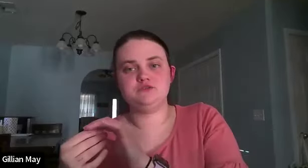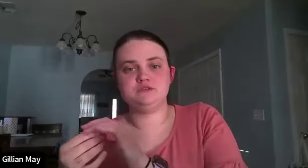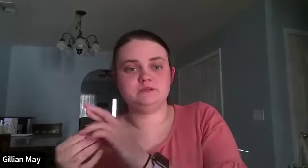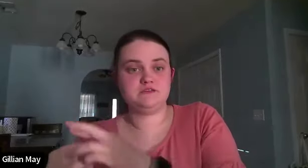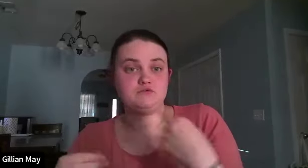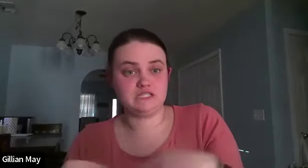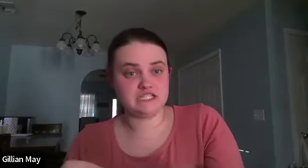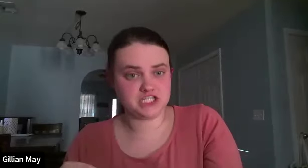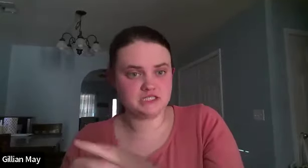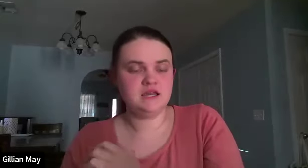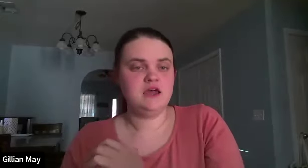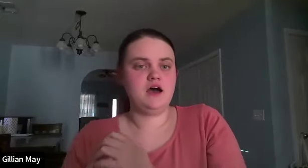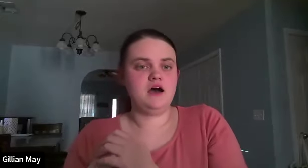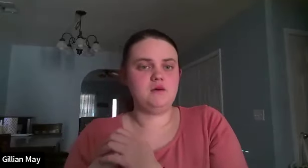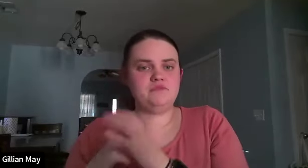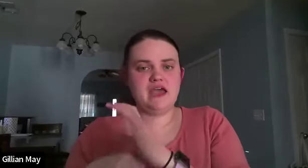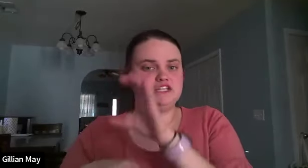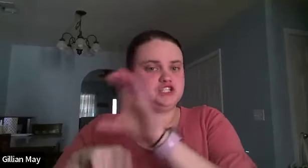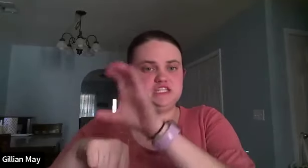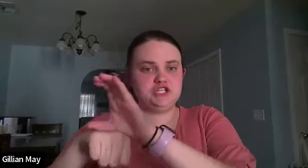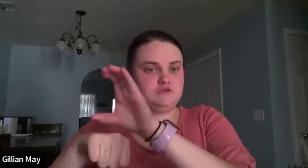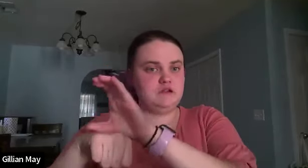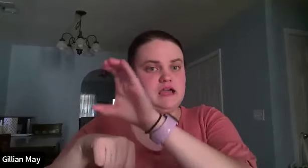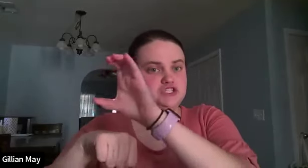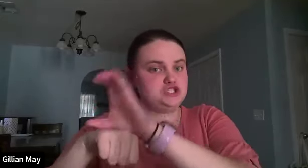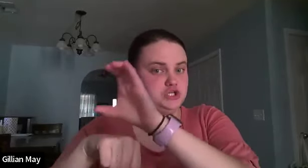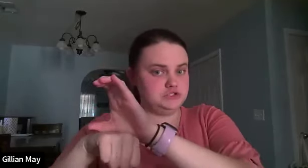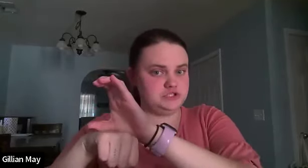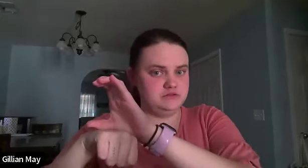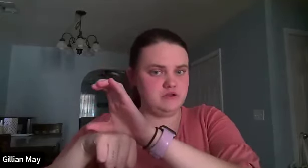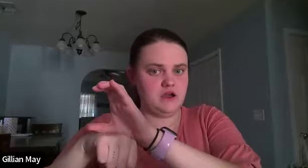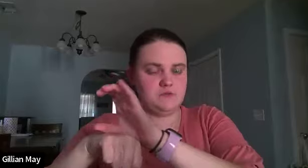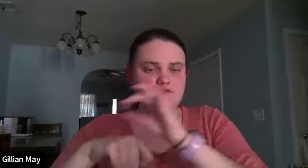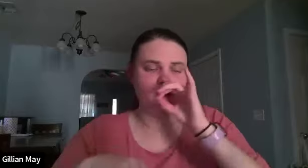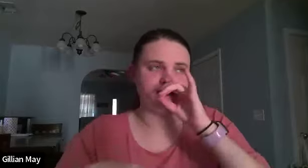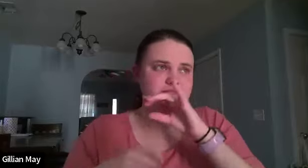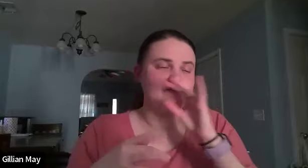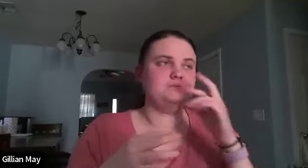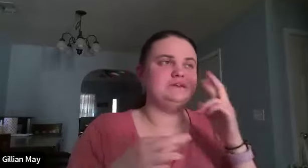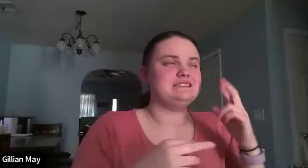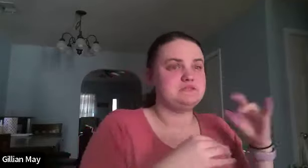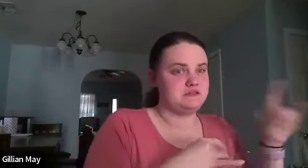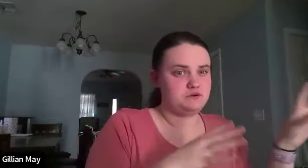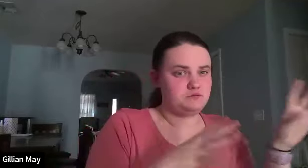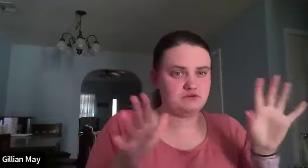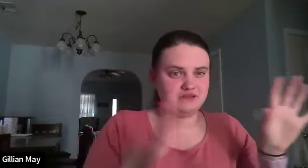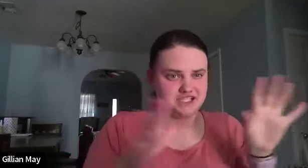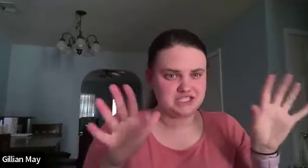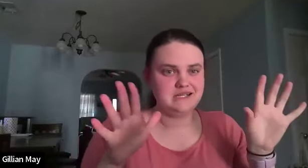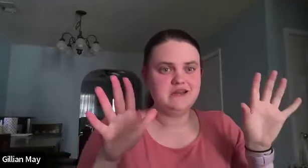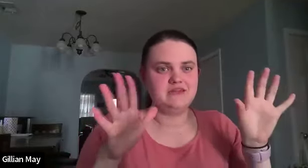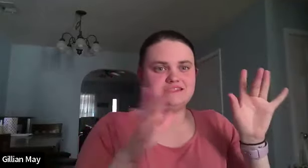to a specific religion. That is just the generalized church. If you would get specific with a religion, that's a little